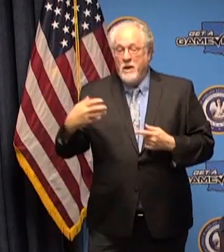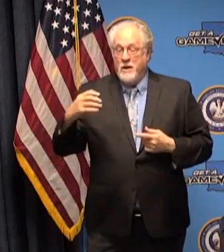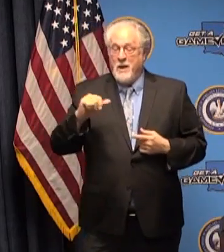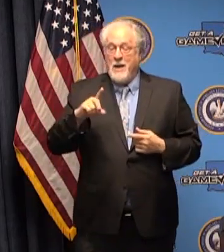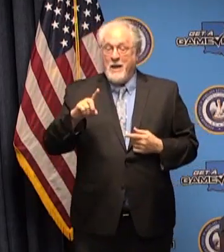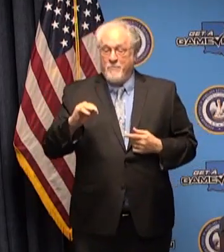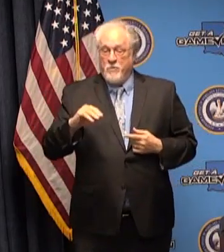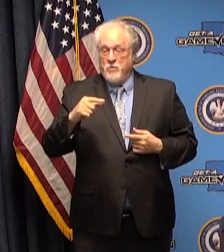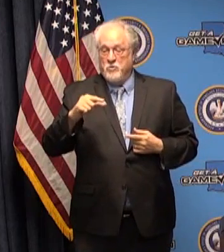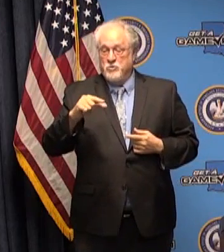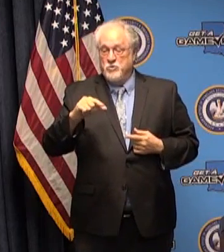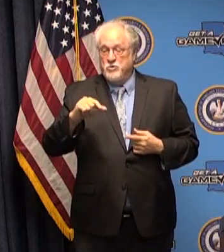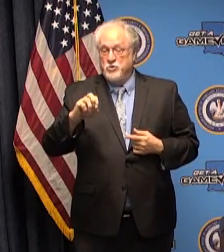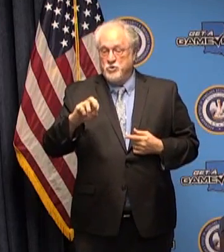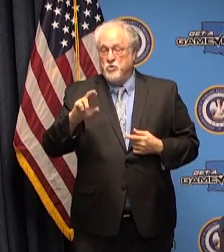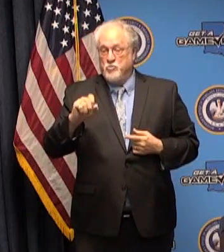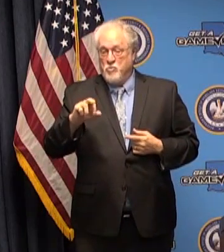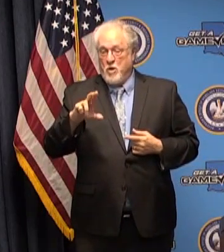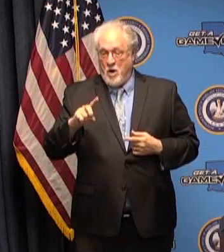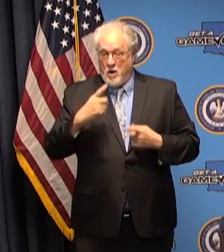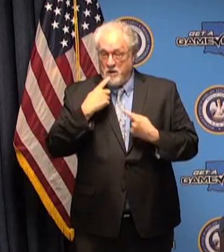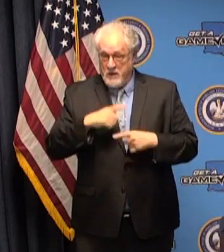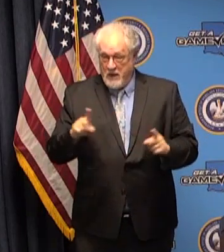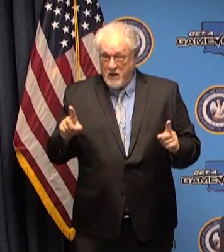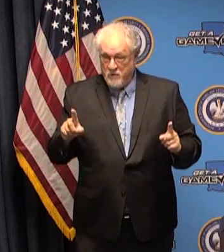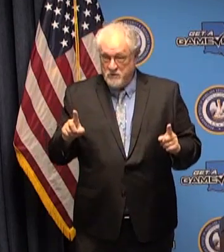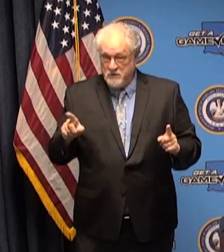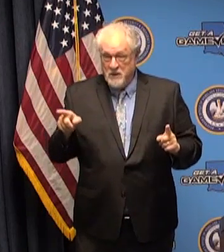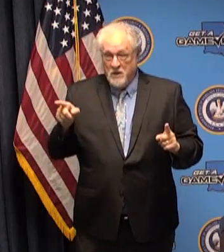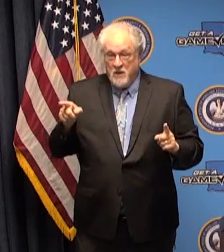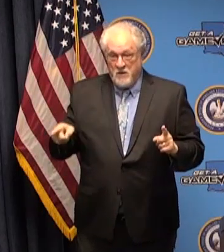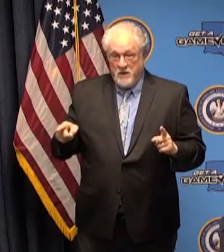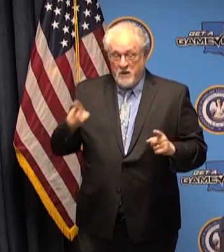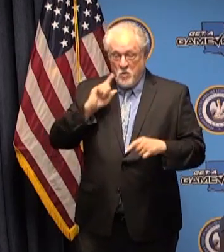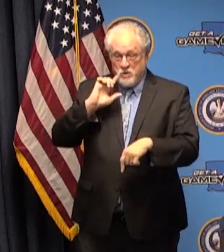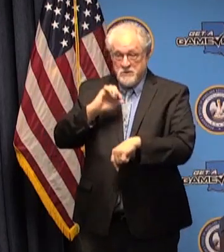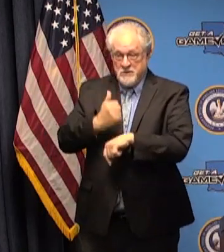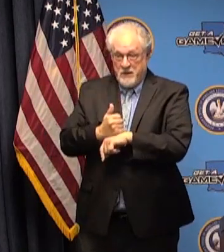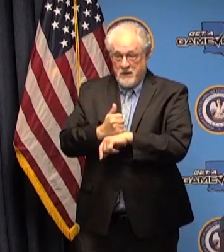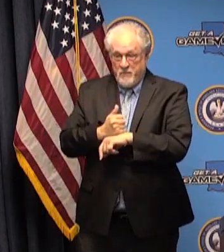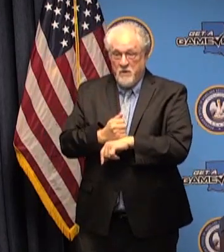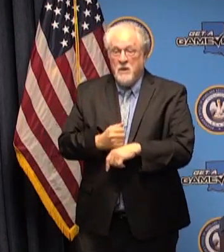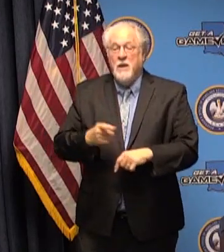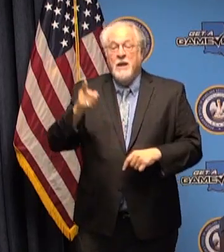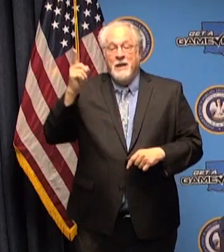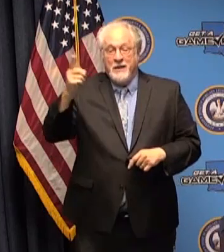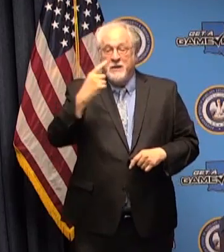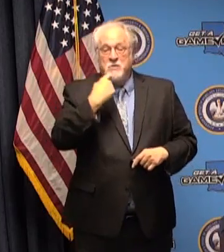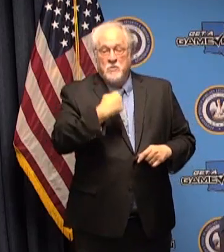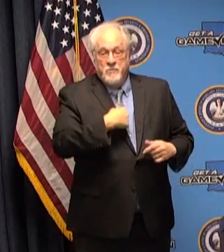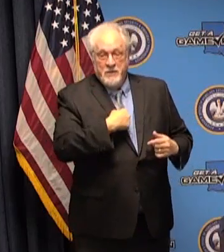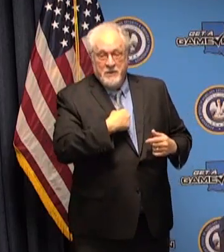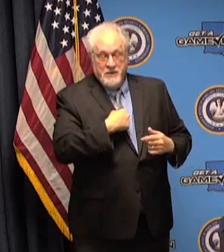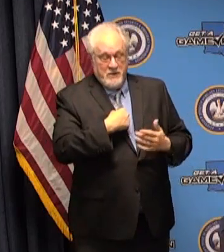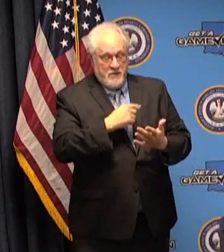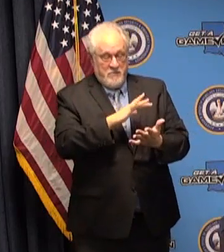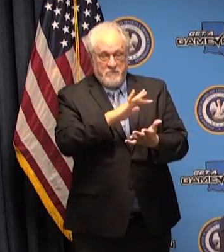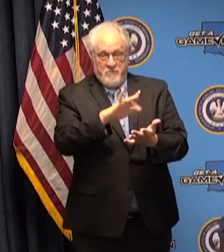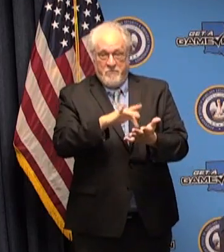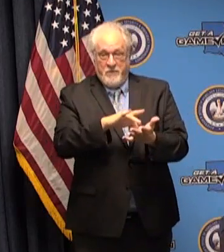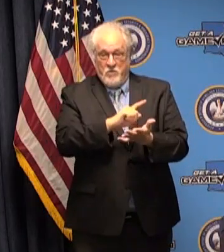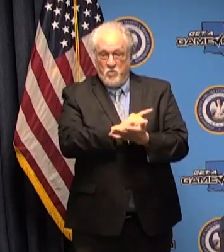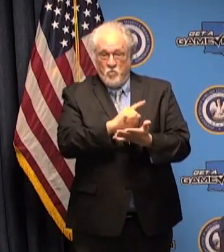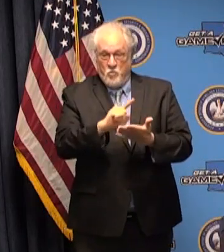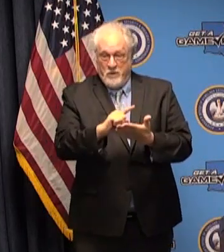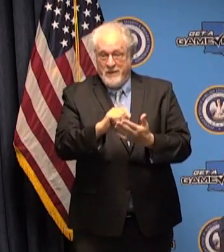Admiral Giroir announced over the weekend that these sites would be set up, he indicated midweek to the